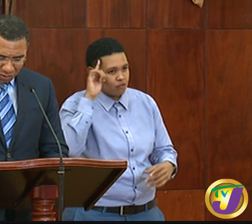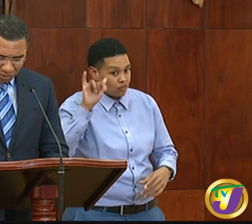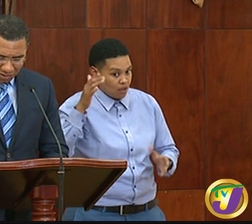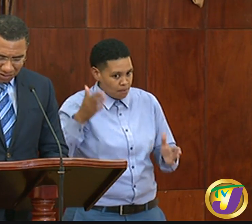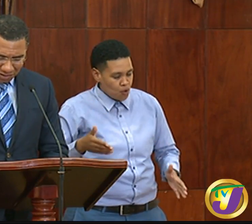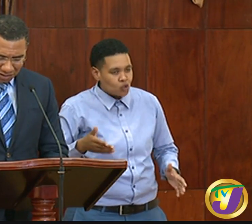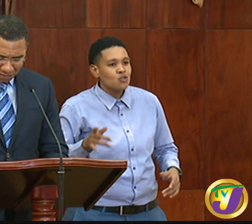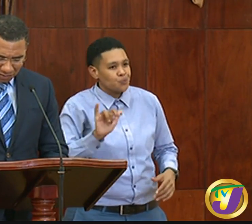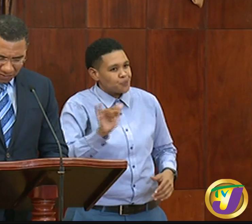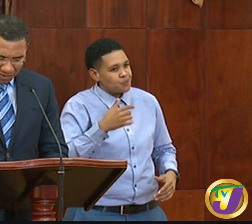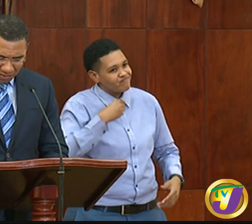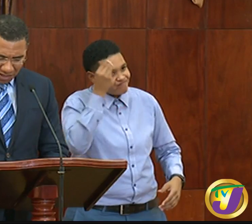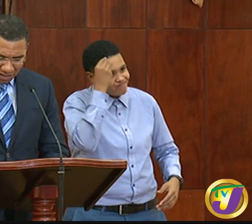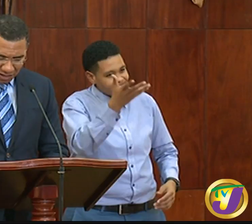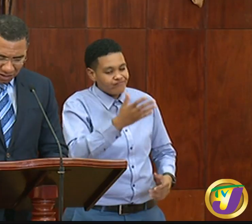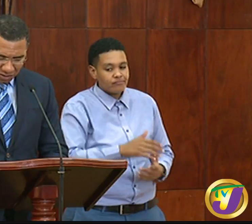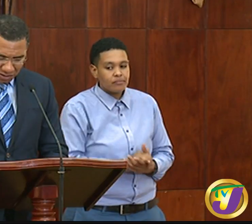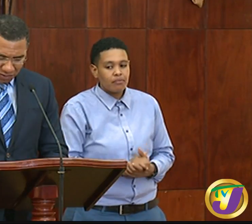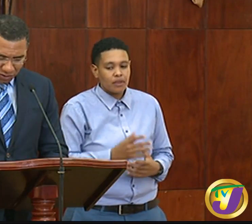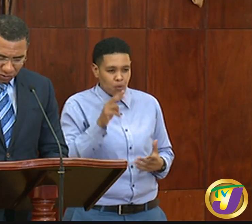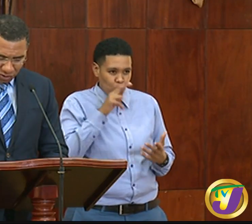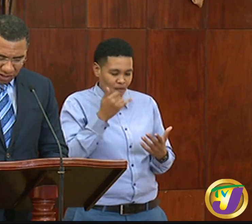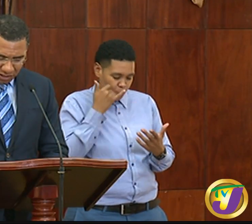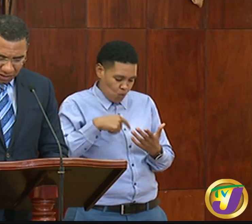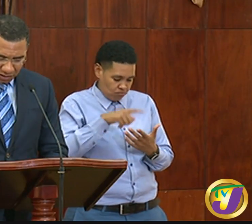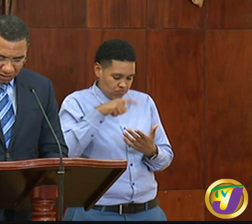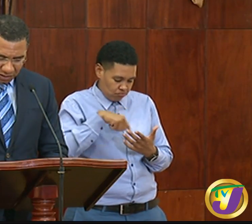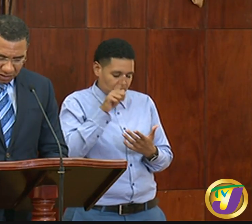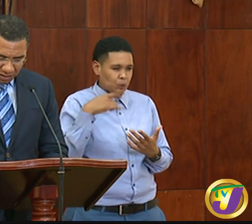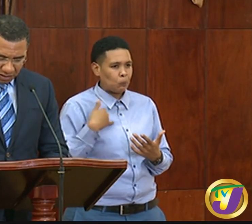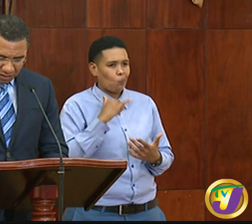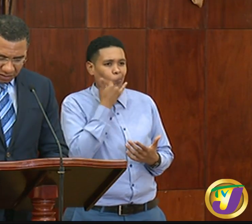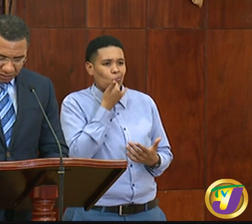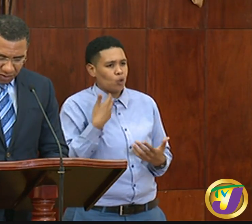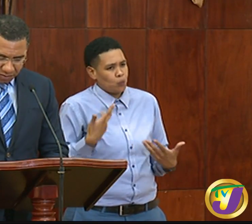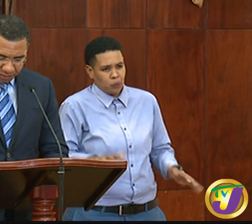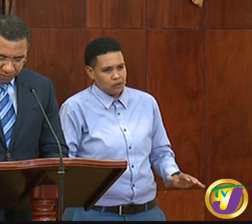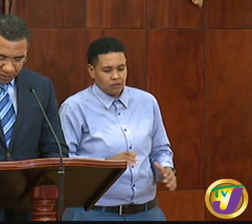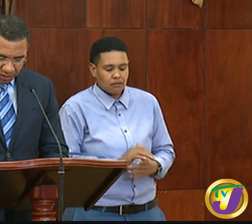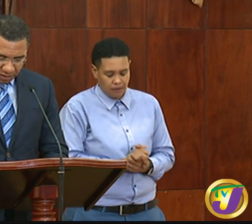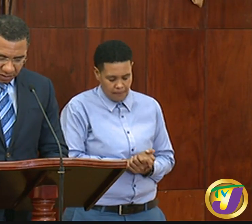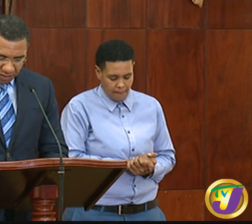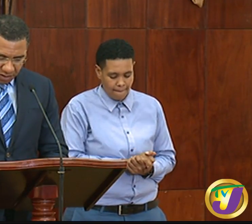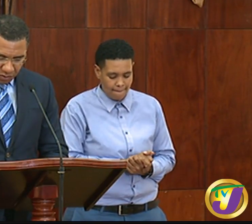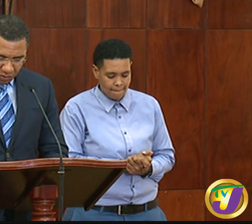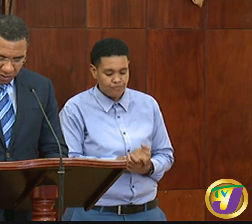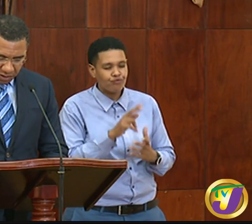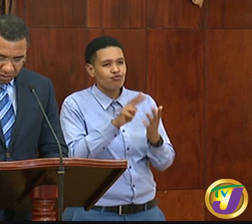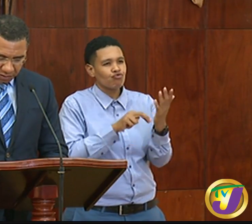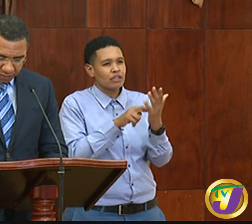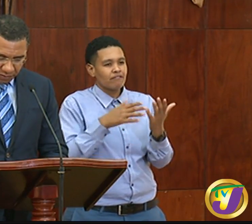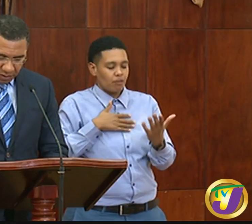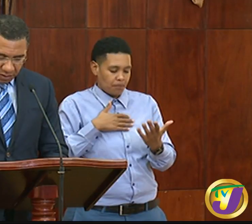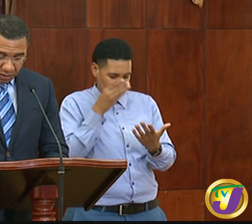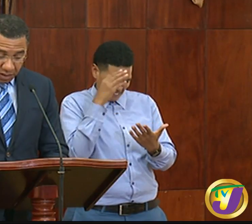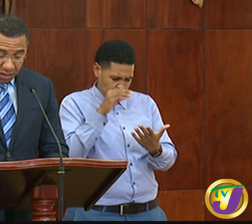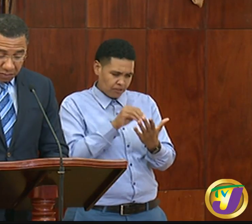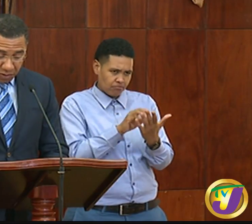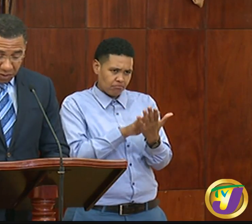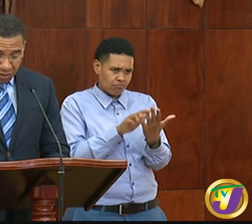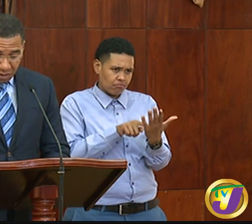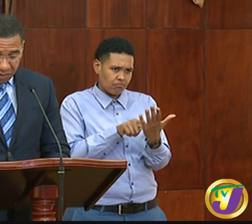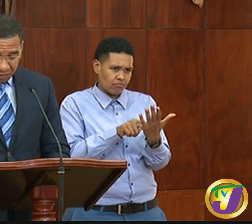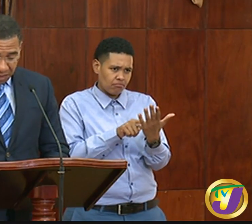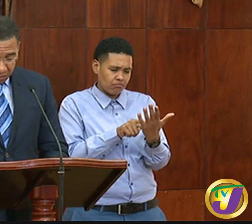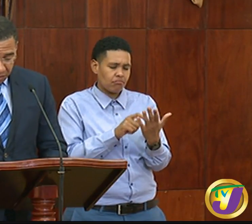so that I don't make any errors, let me just read from my notes here. In